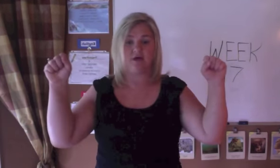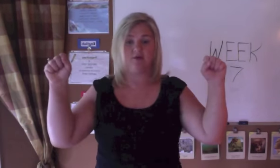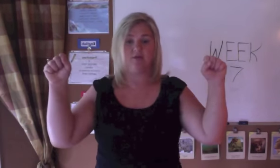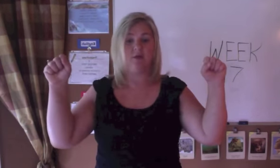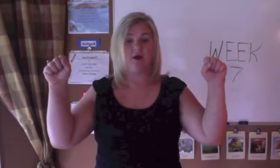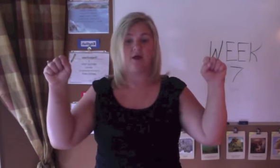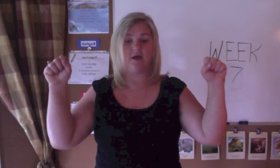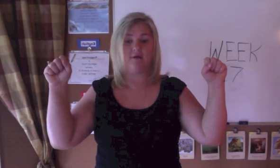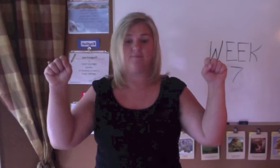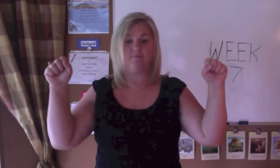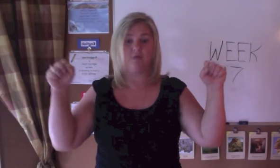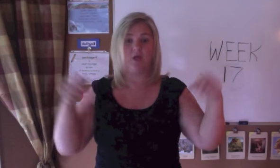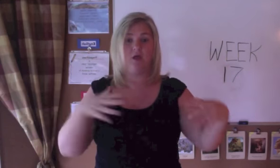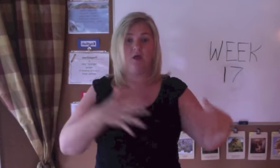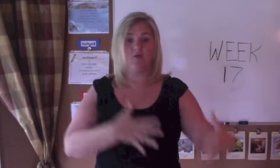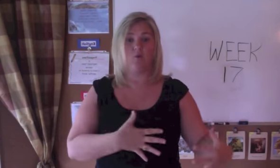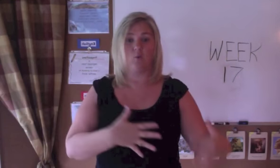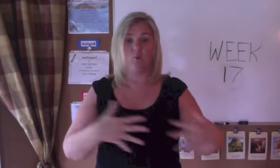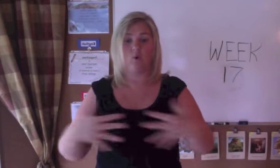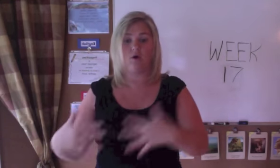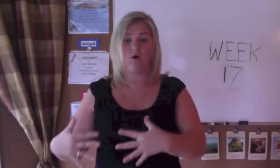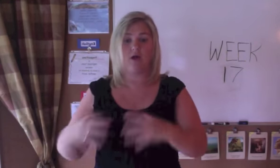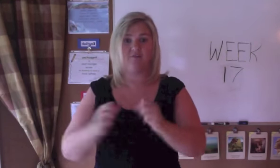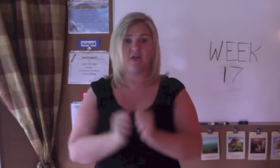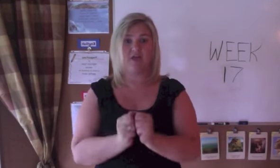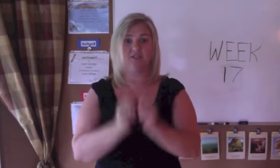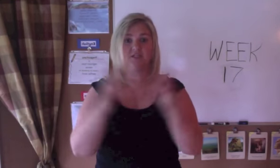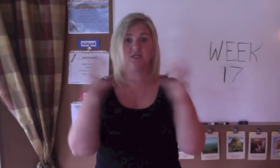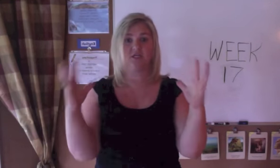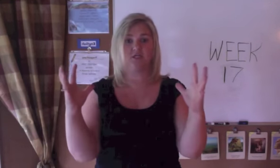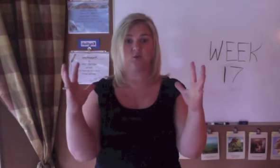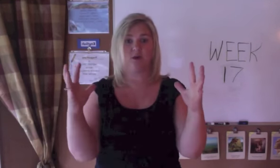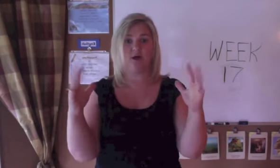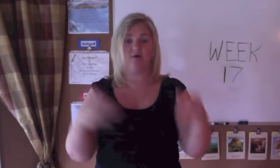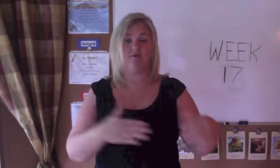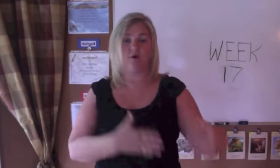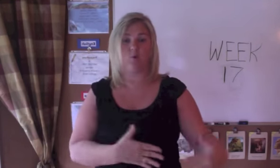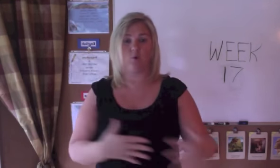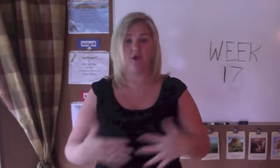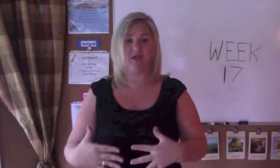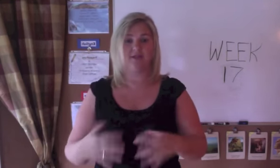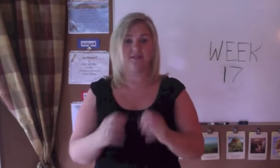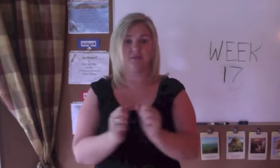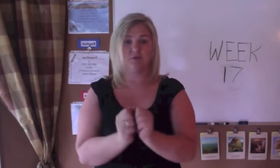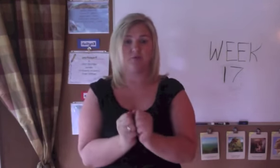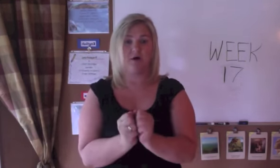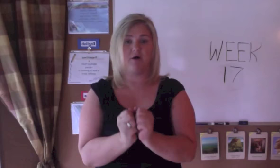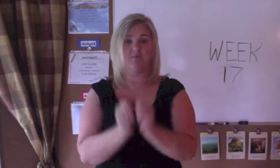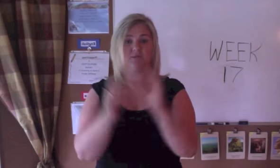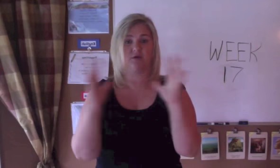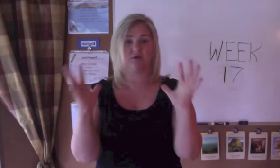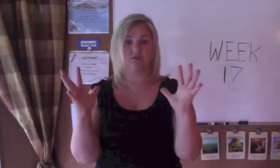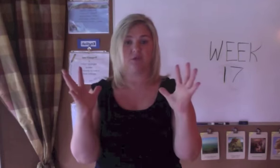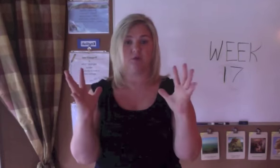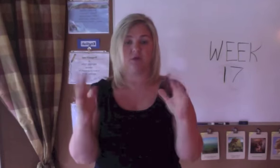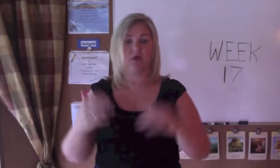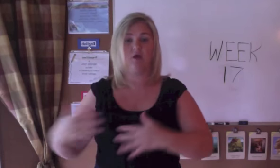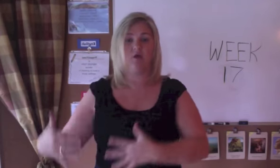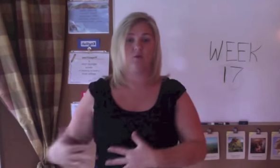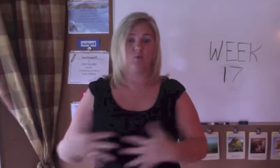South America. The War of 1812. Our war hands, and these are bombs that are exploding. The